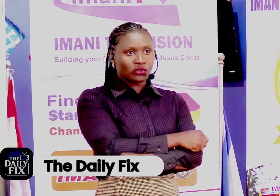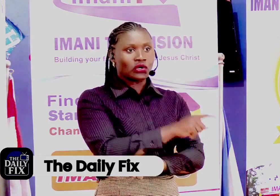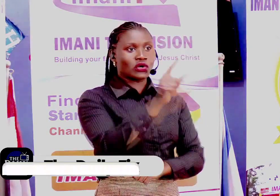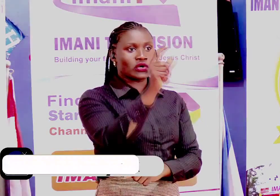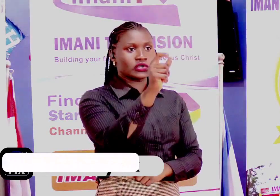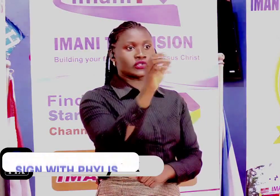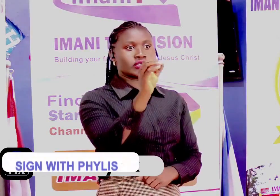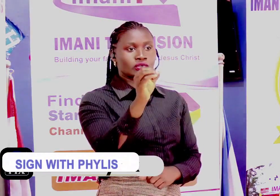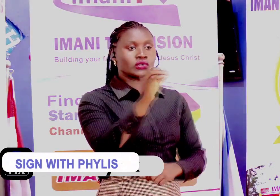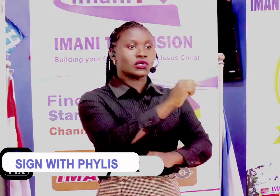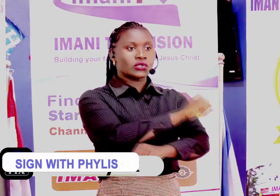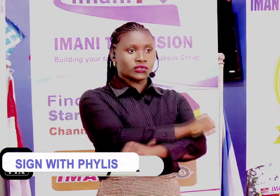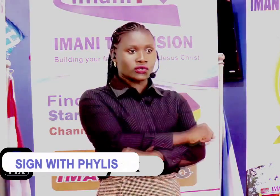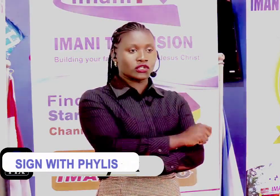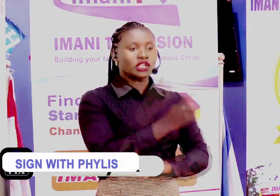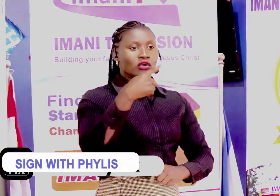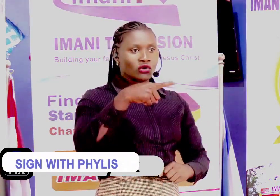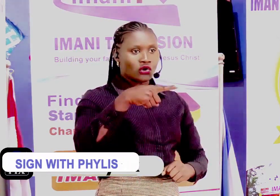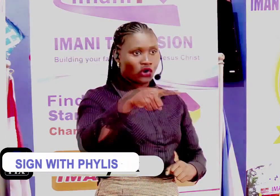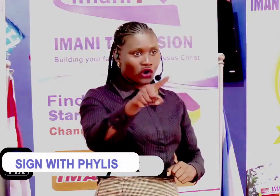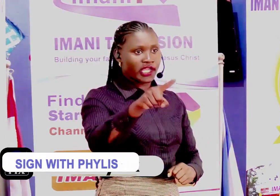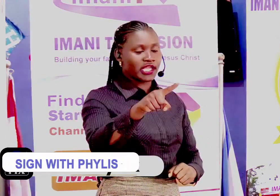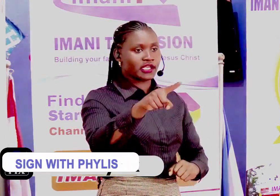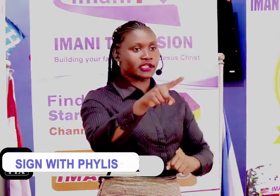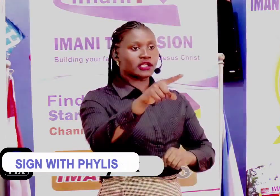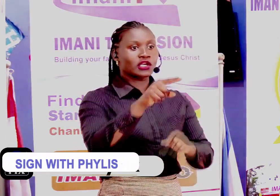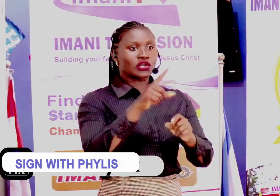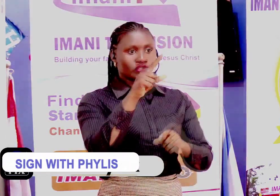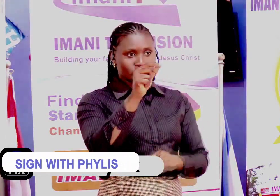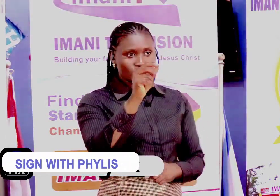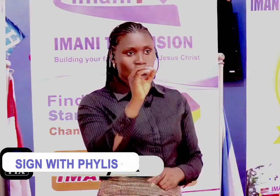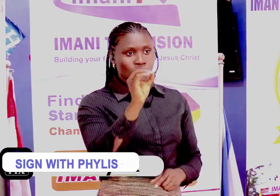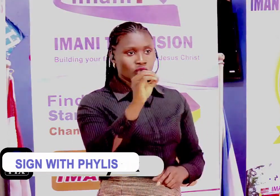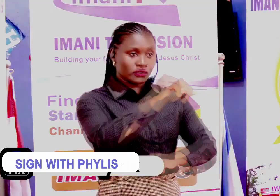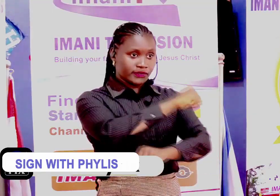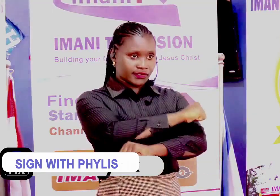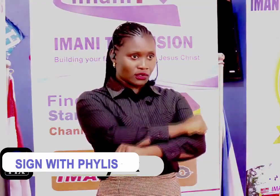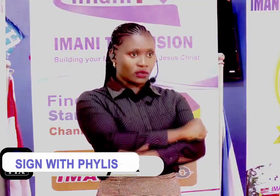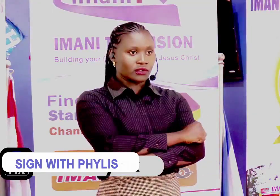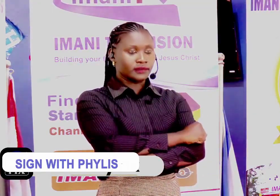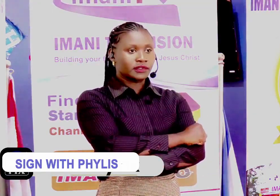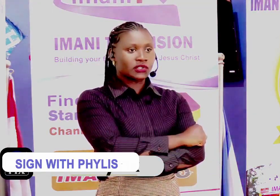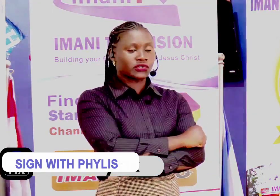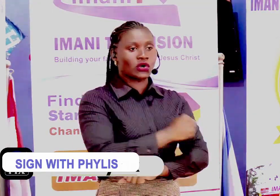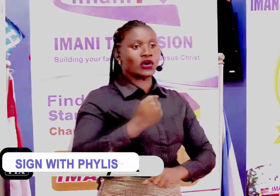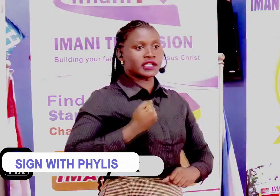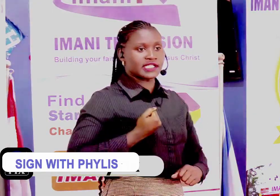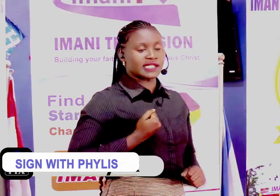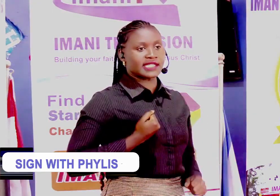or to school. Going to school. So this is the sign